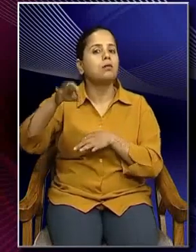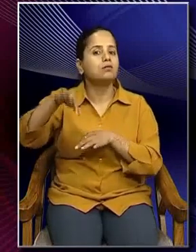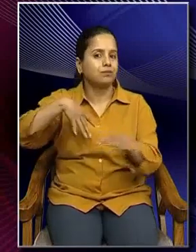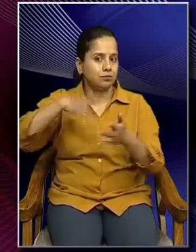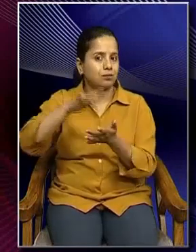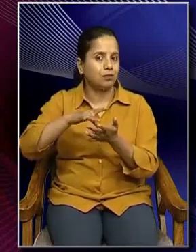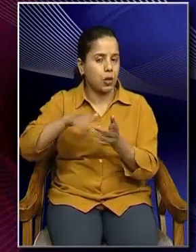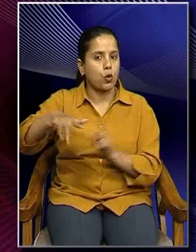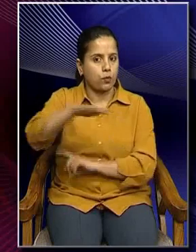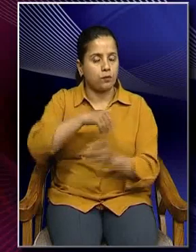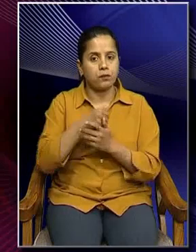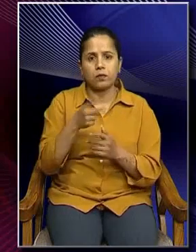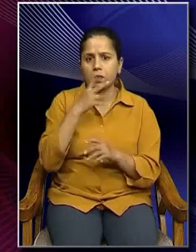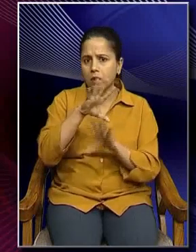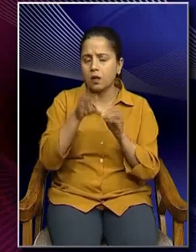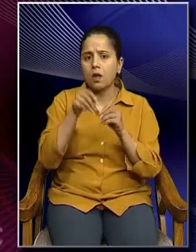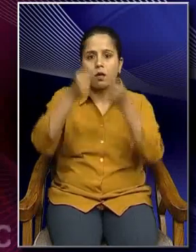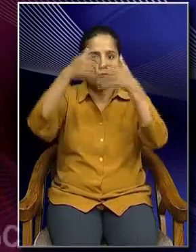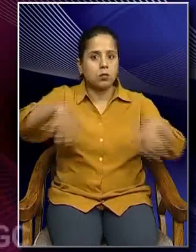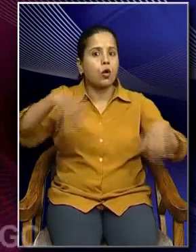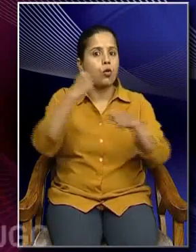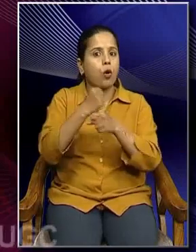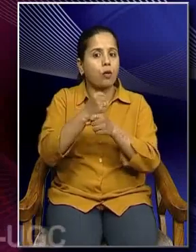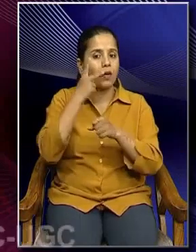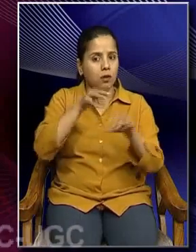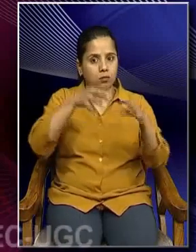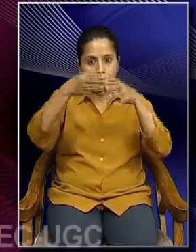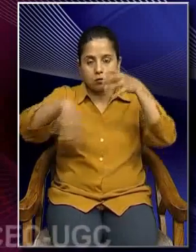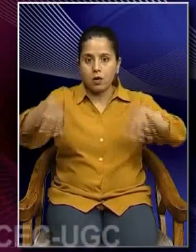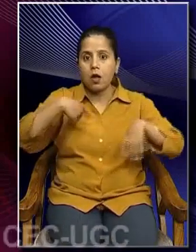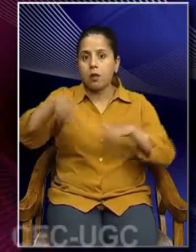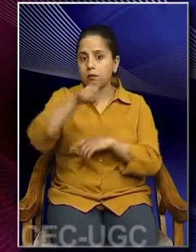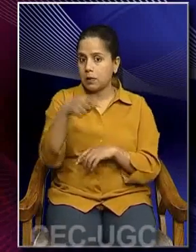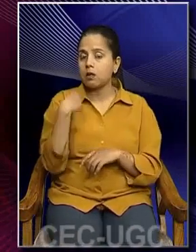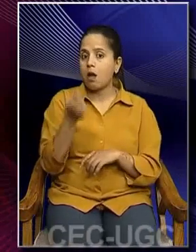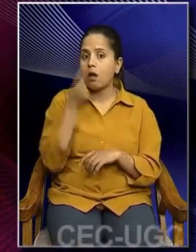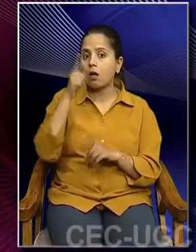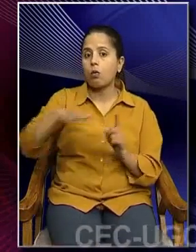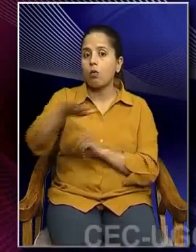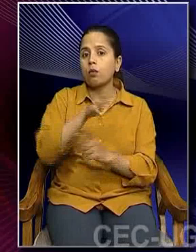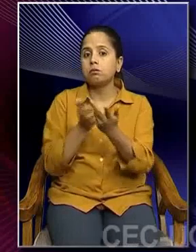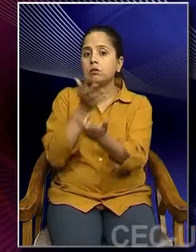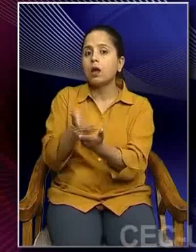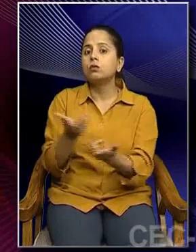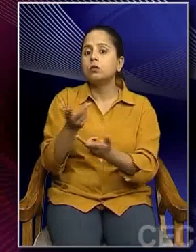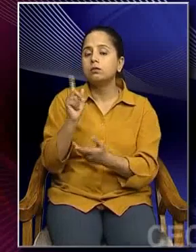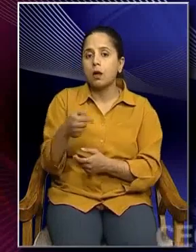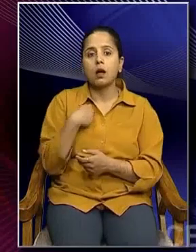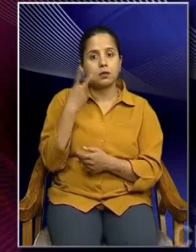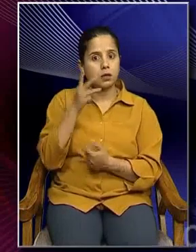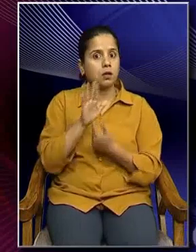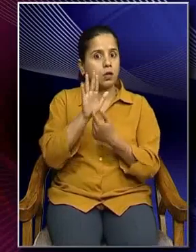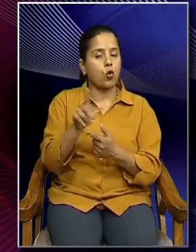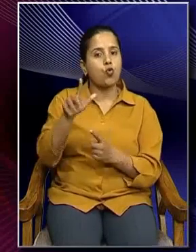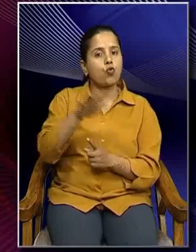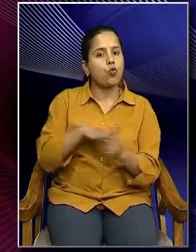government systems have recognized that we have to understand the local context and come out with